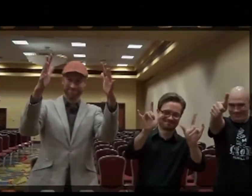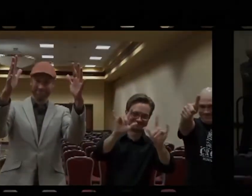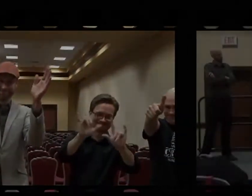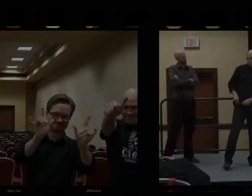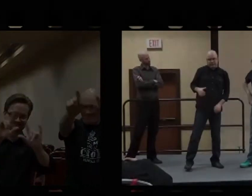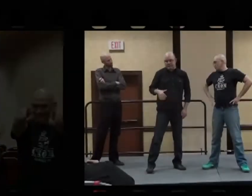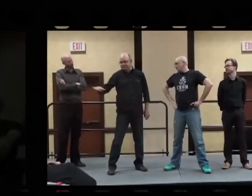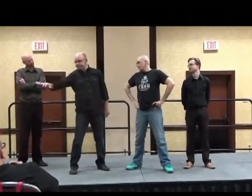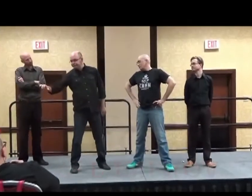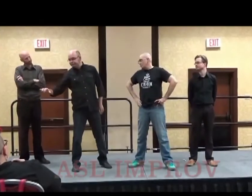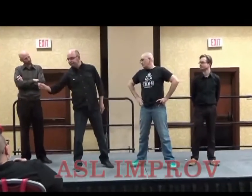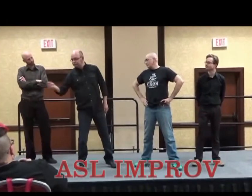Driver's license registration, please.